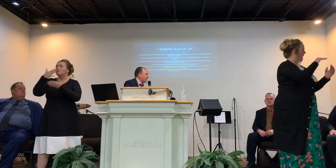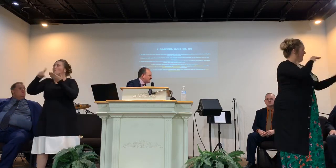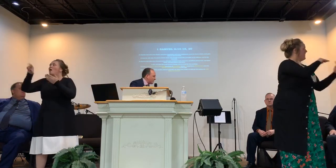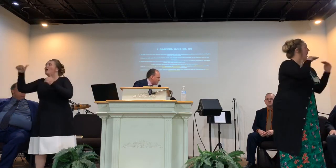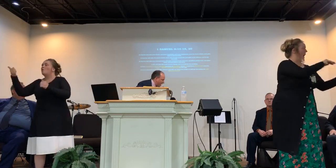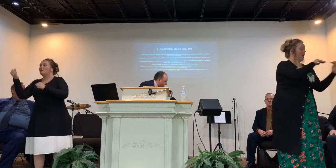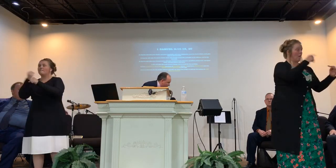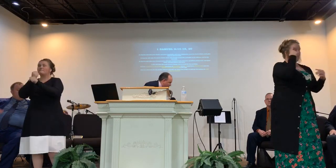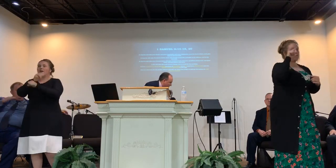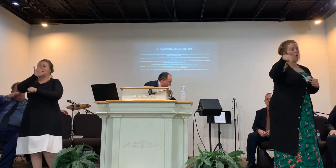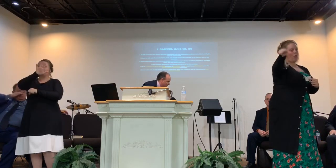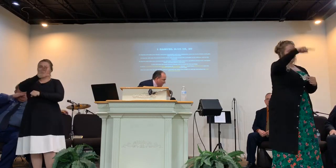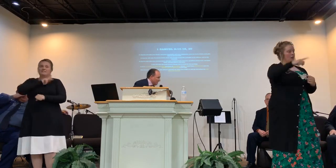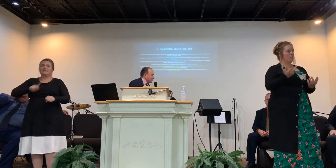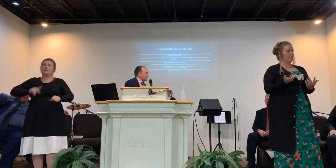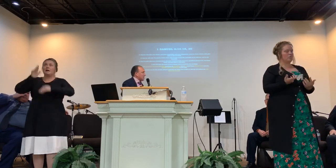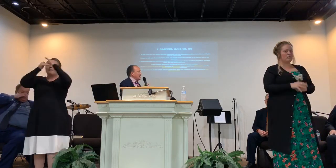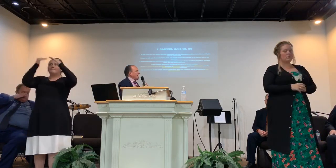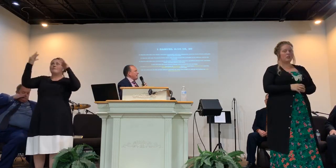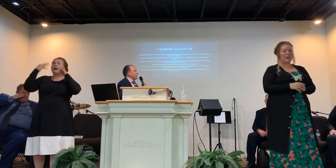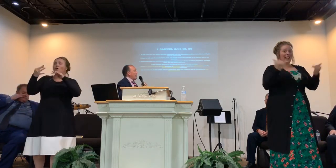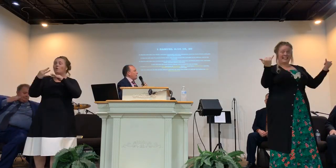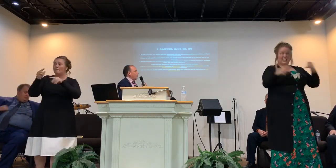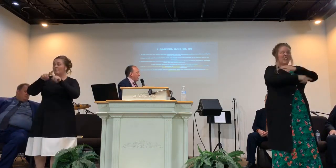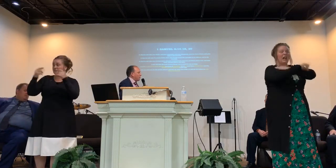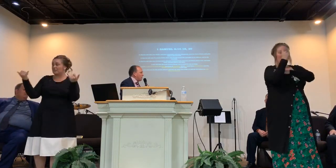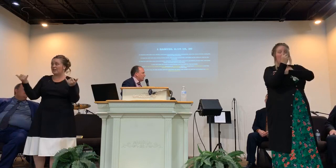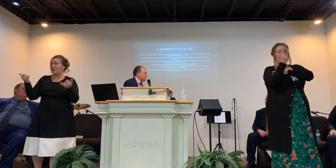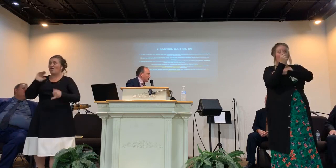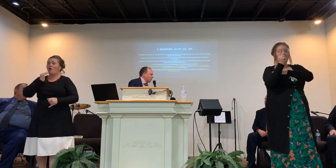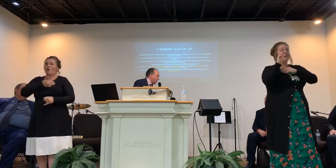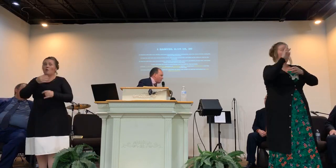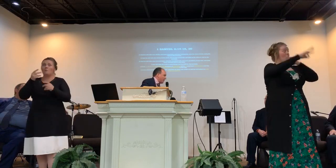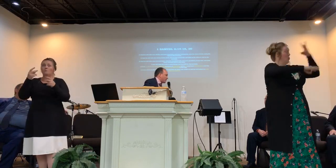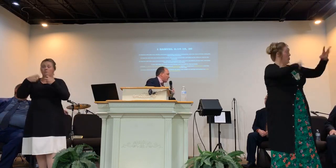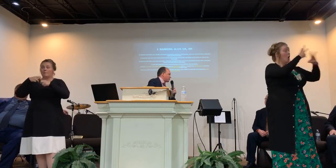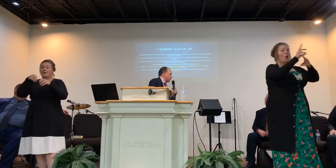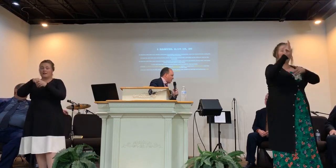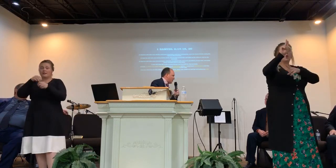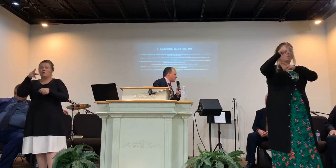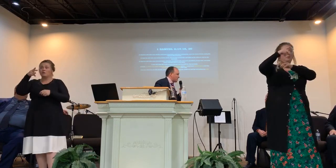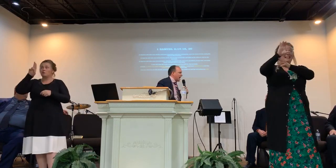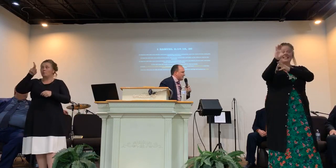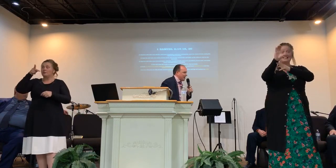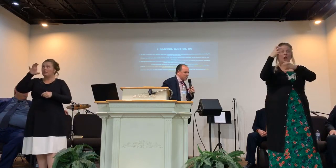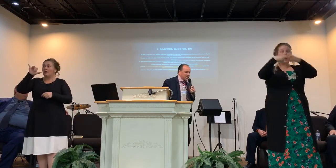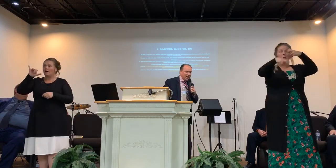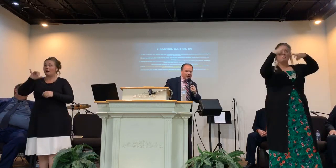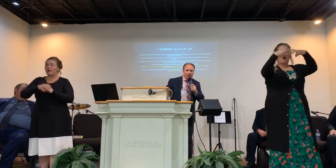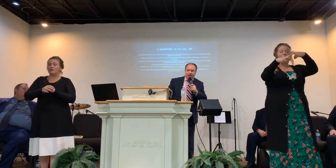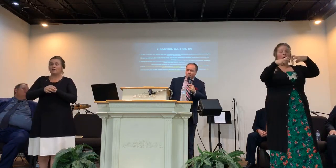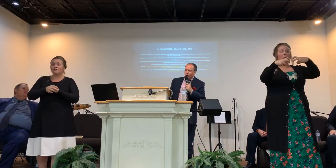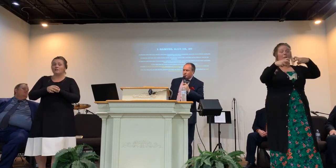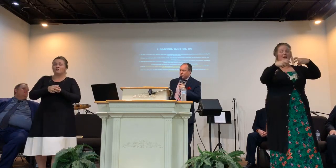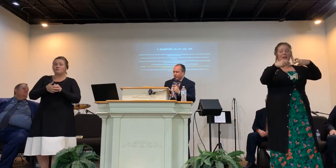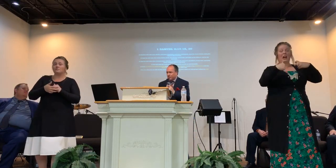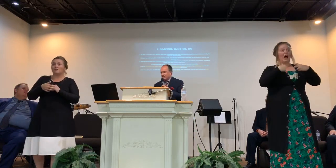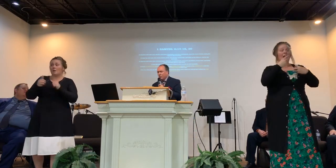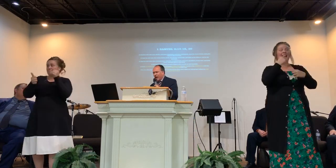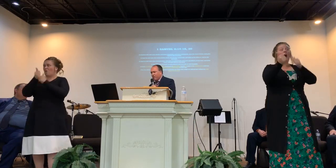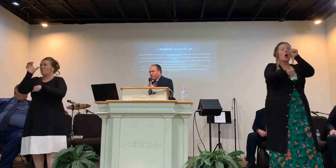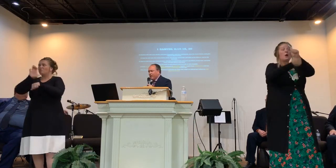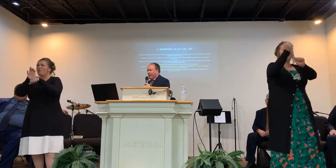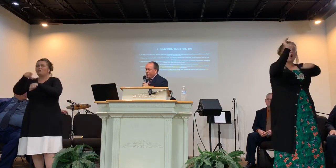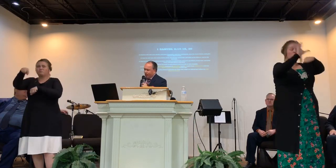fight their kingdom battles. Today, our problem in the United Pentecostal Church, and I dare say in most